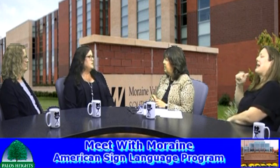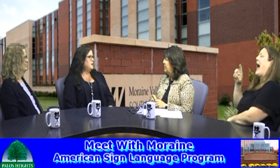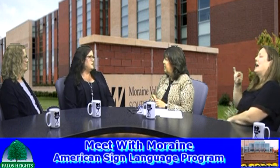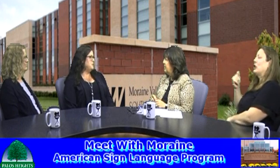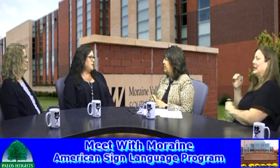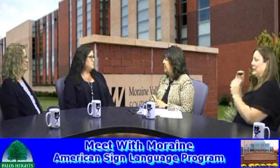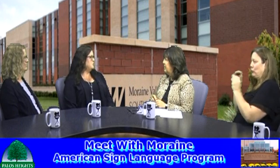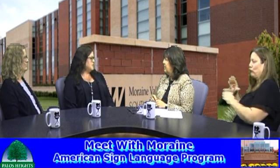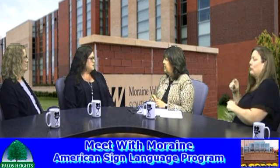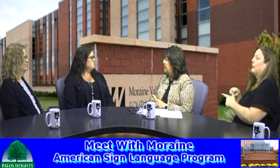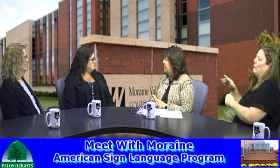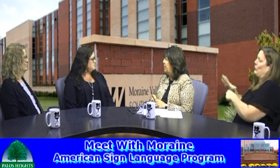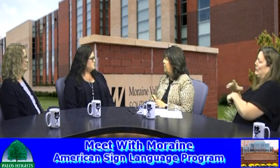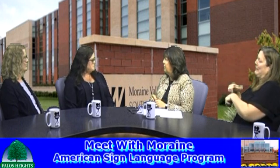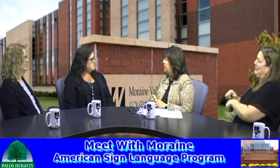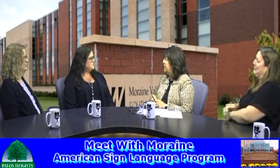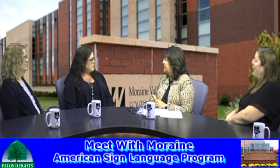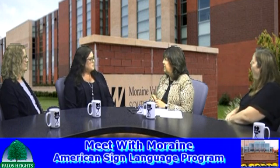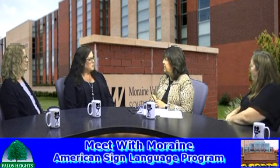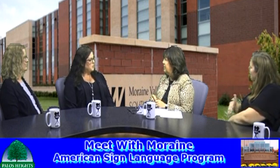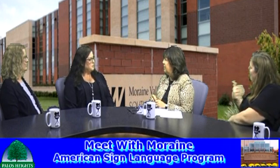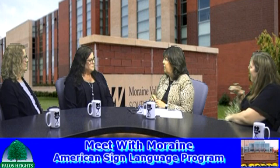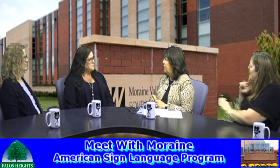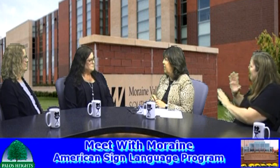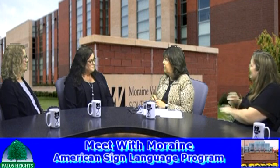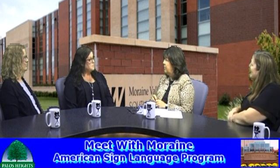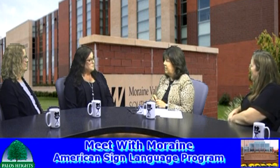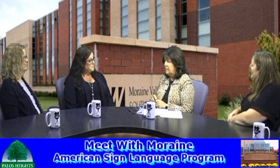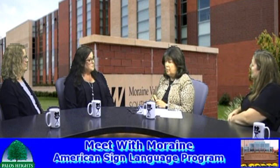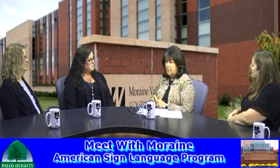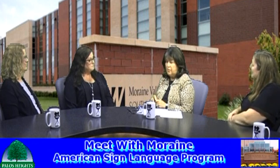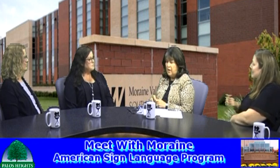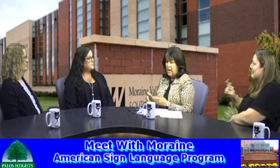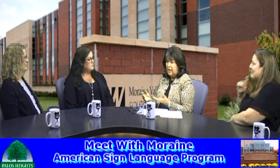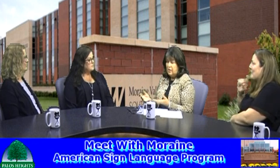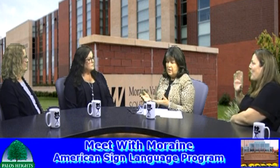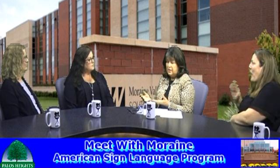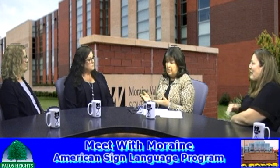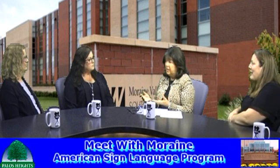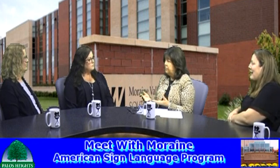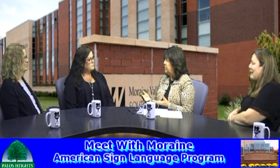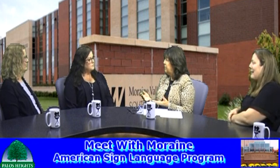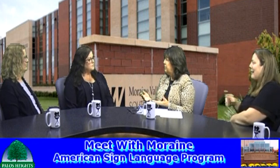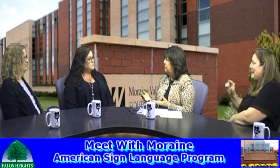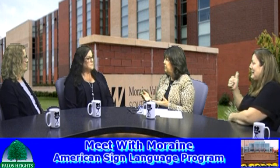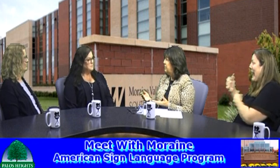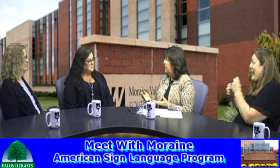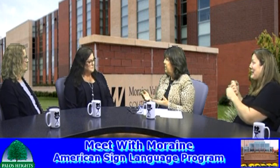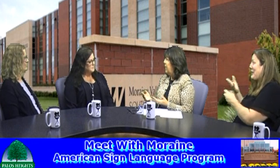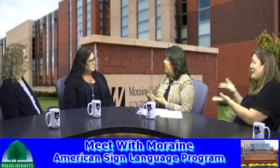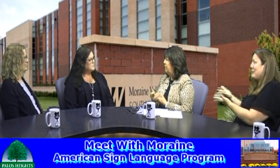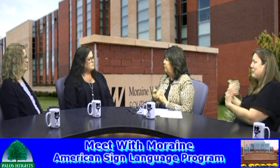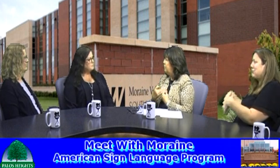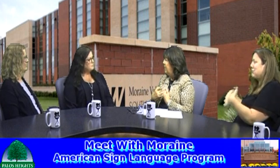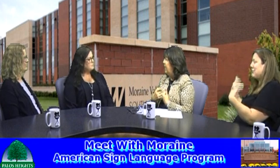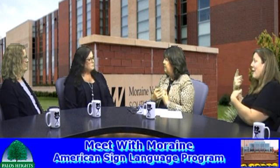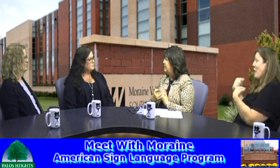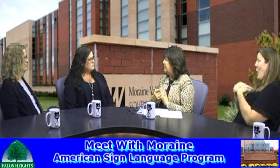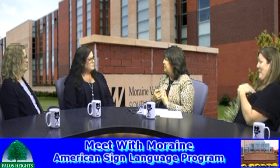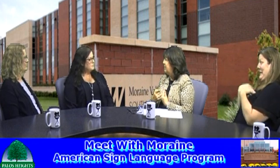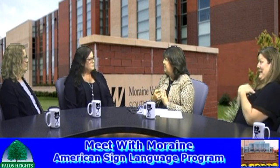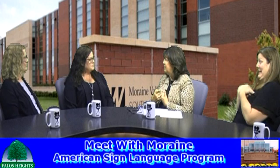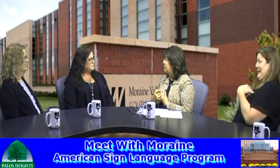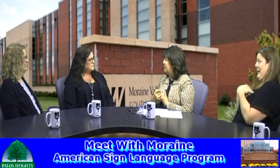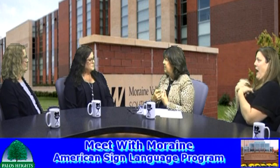adjunct and then became full-time. Oh, fantastic. Program. Okay, well that is wonderful. And look, it's been there for 10 years, and for me,